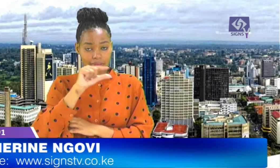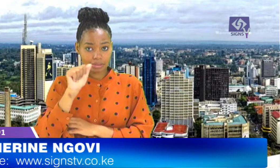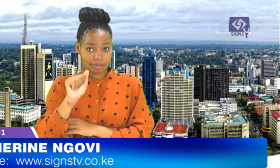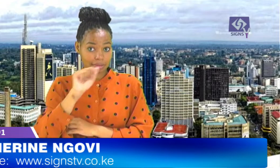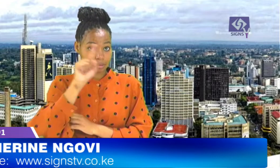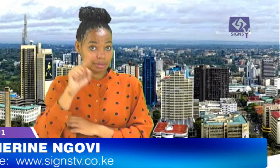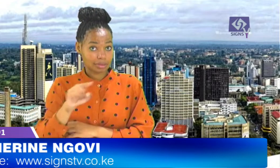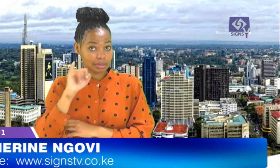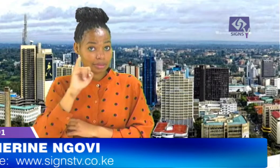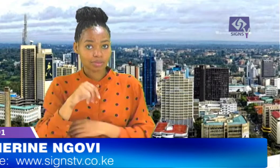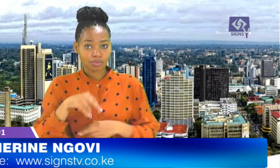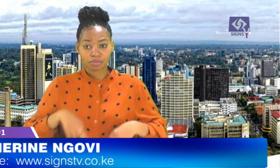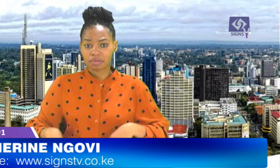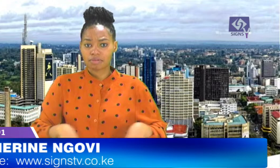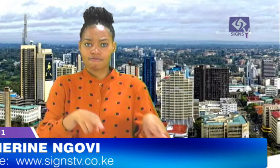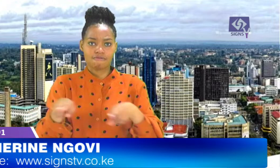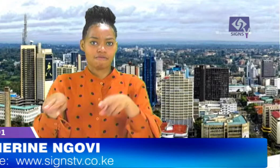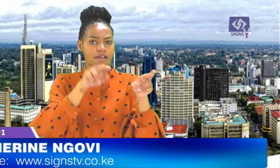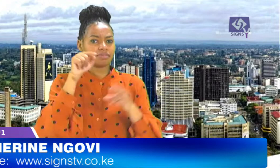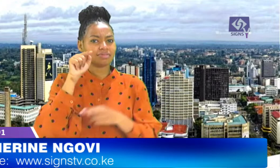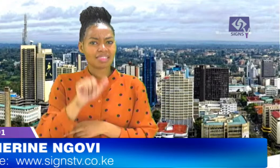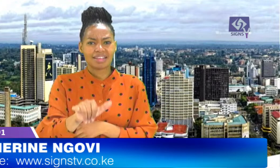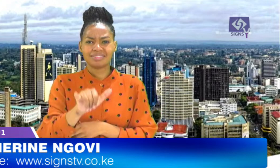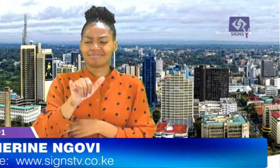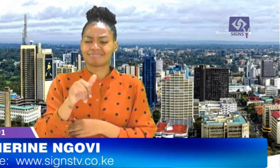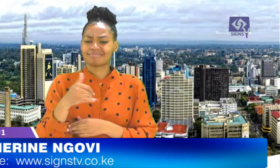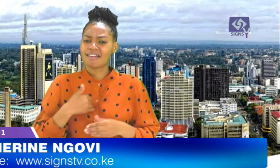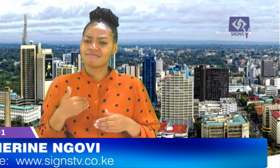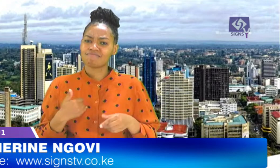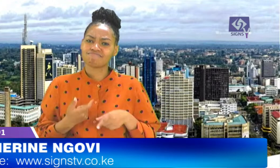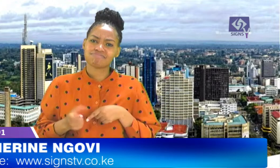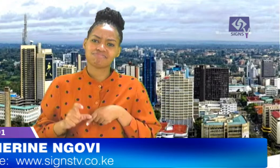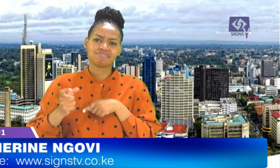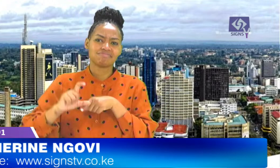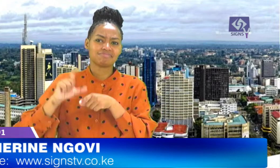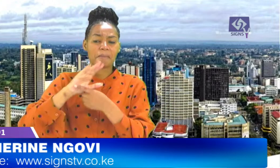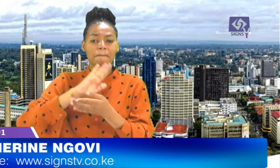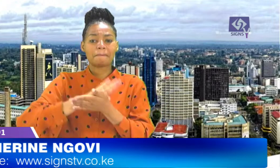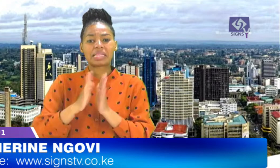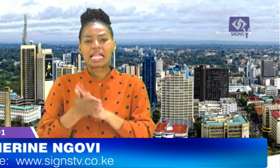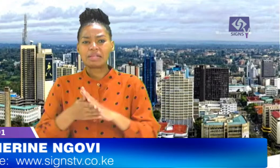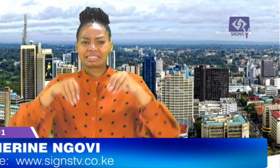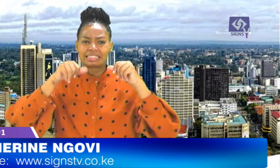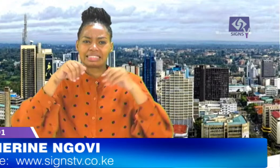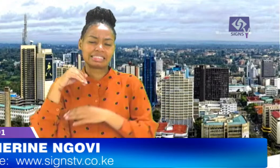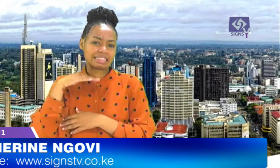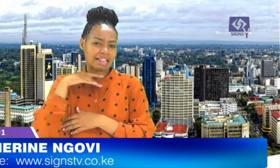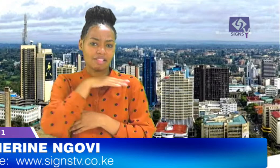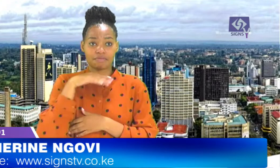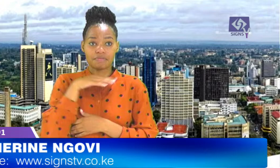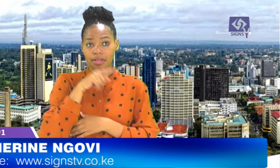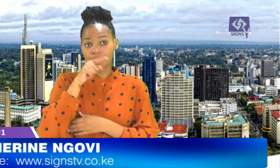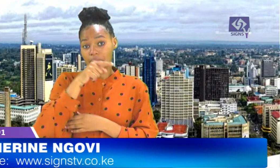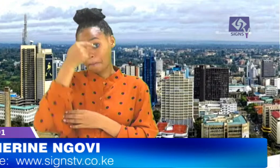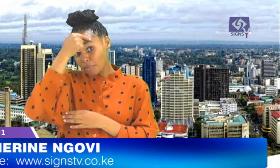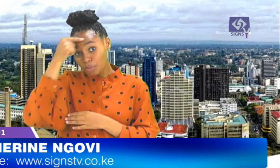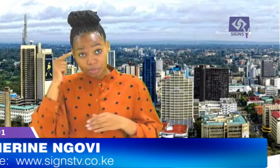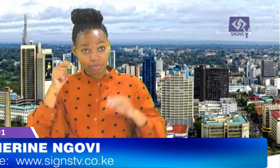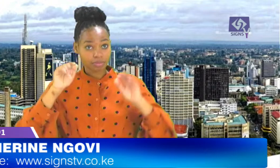the pain of drinking contaminated water from the Gatika and Rubigazi